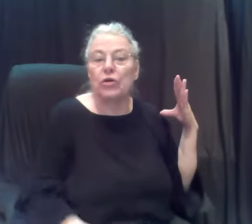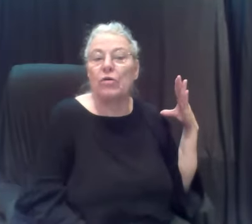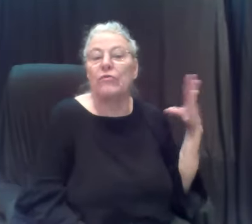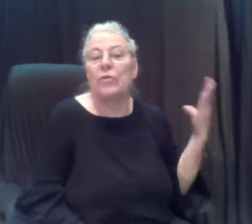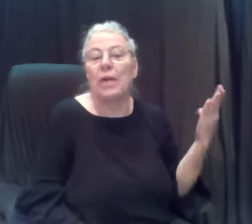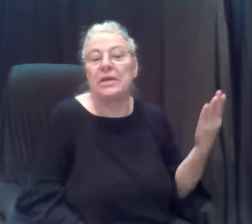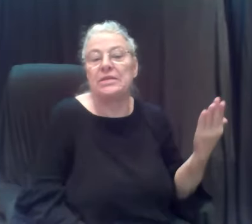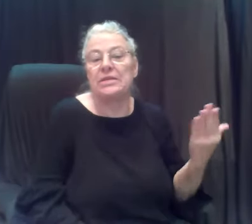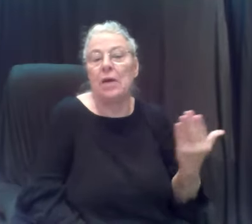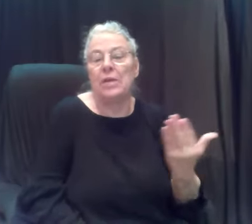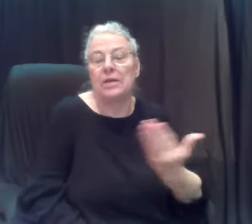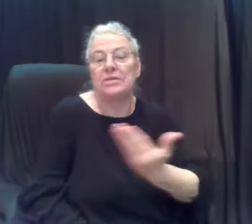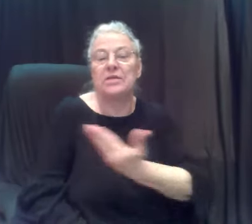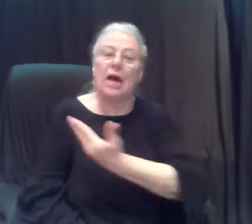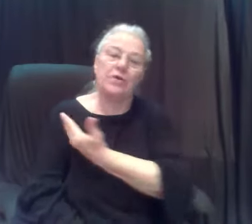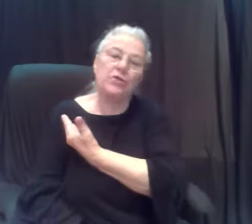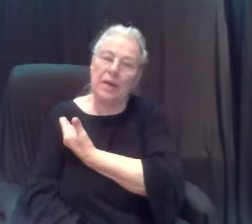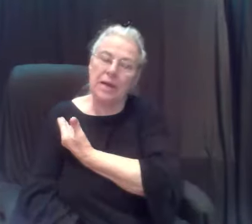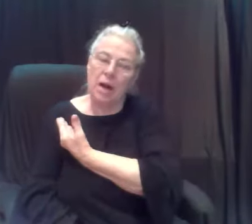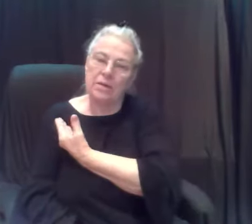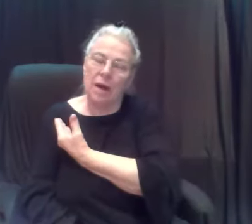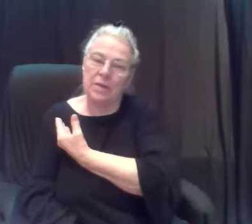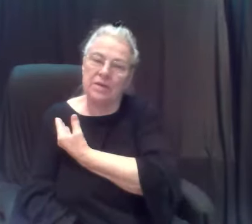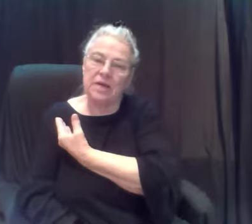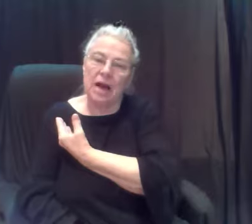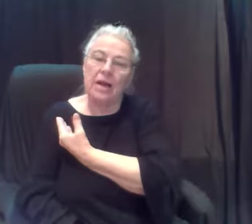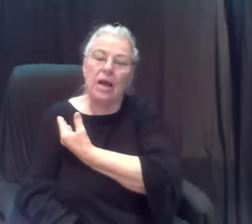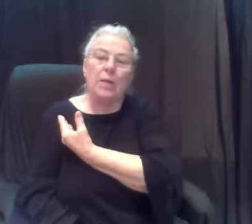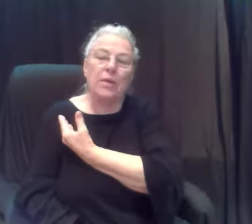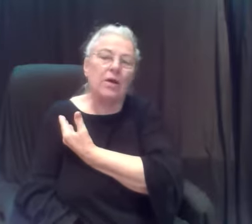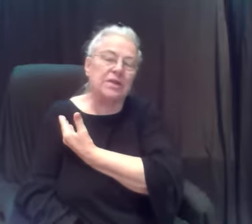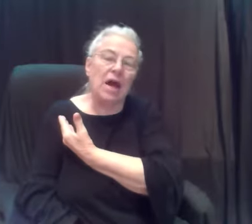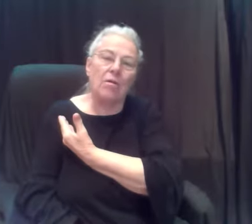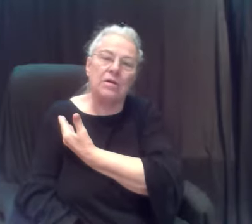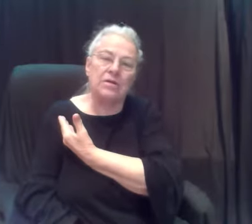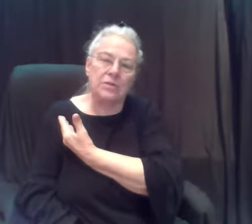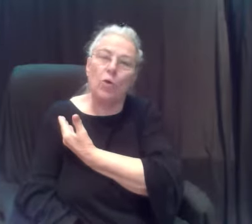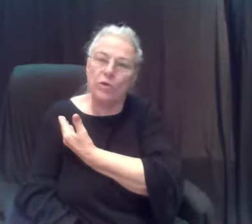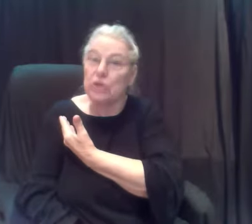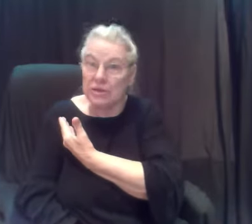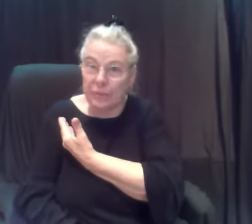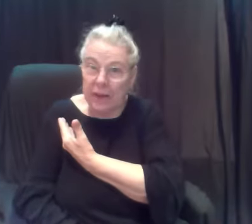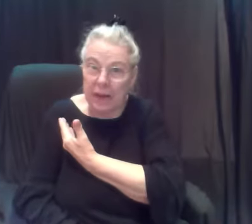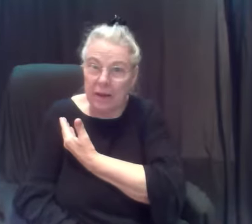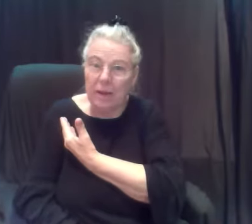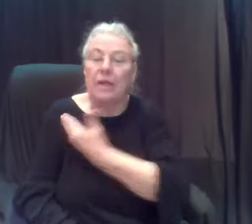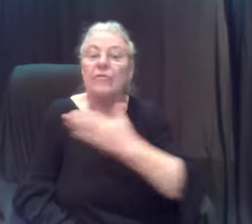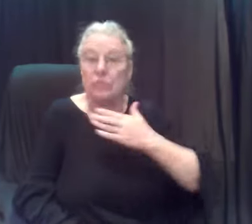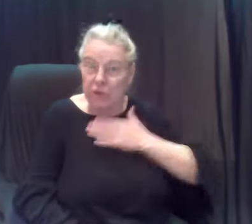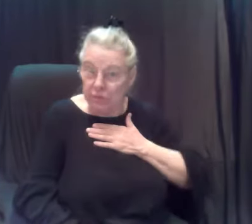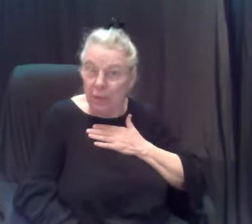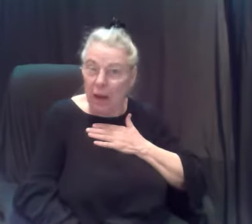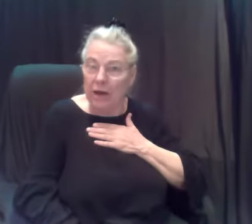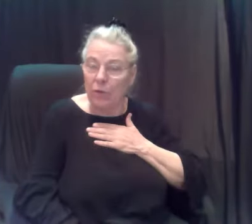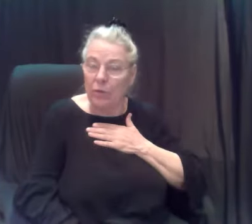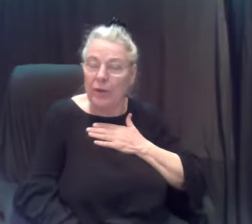from my dominant side to my non-dominant side, because ours is more than just me. If it was just mine, it would be